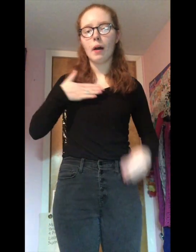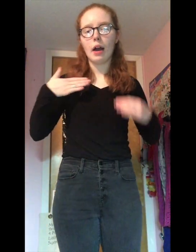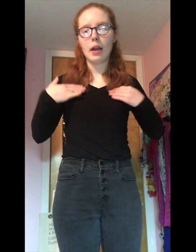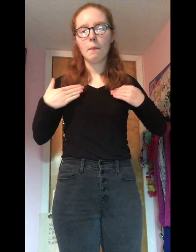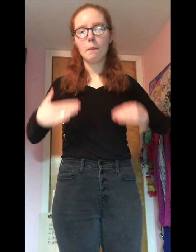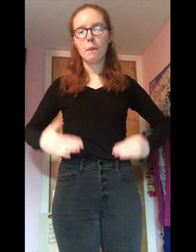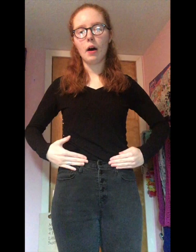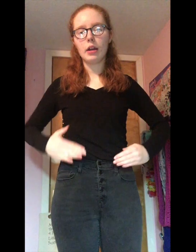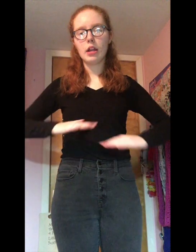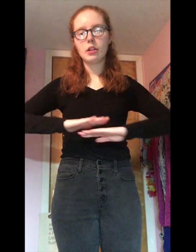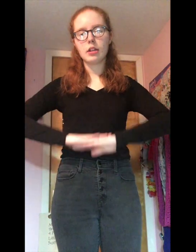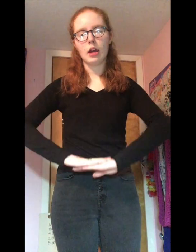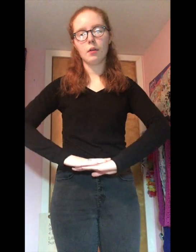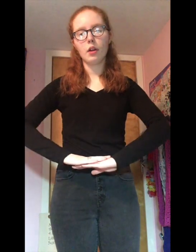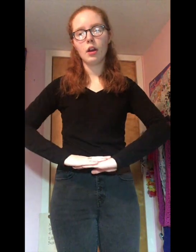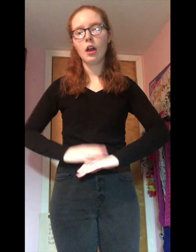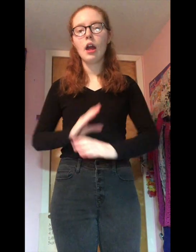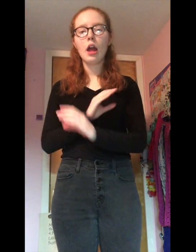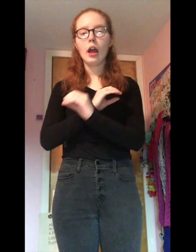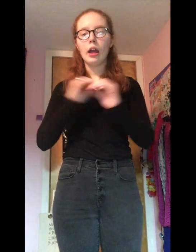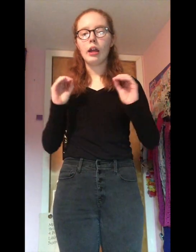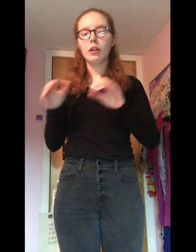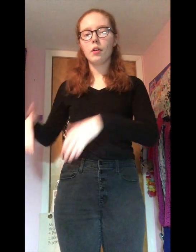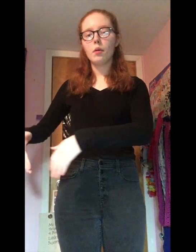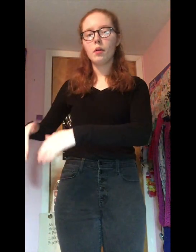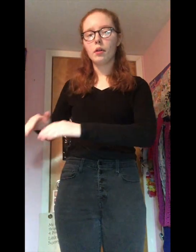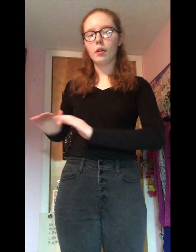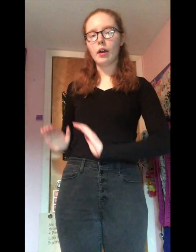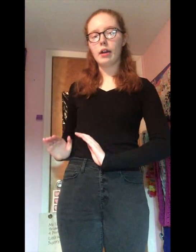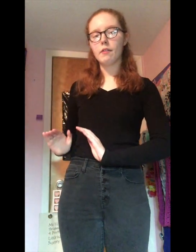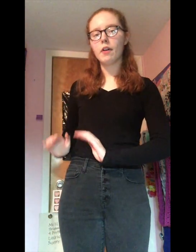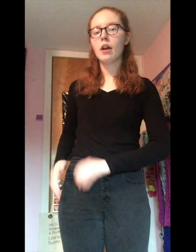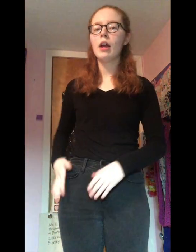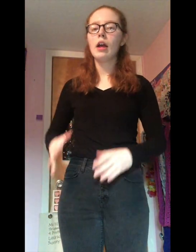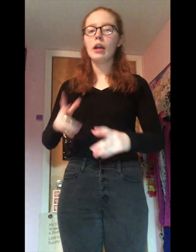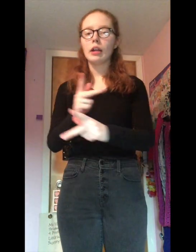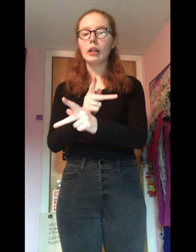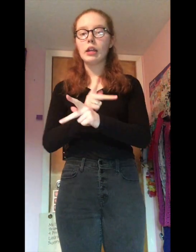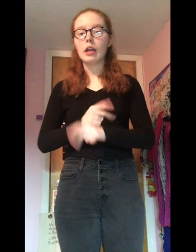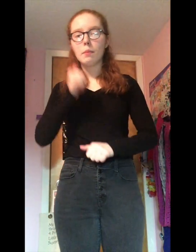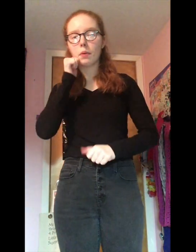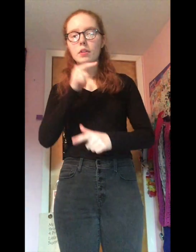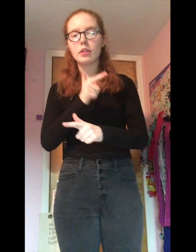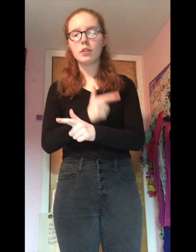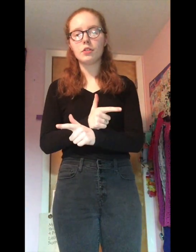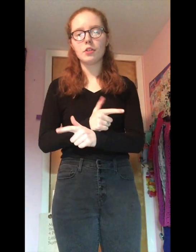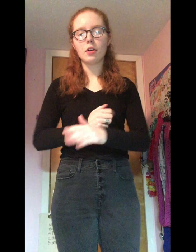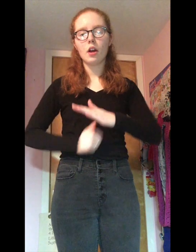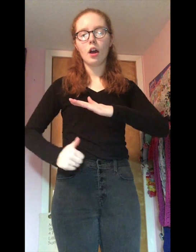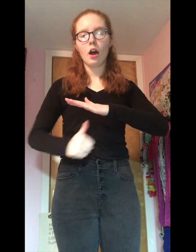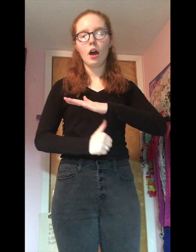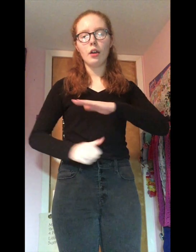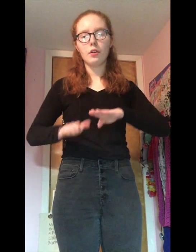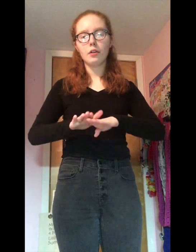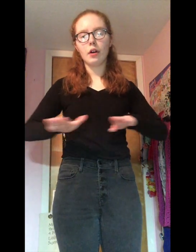my body down. Ain't no grave can keep a sister